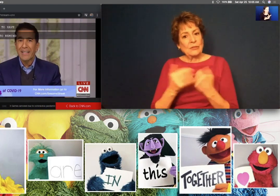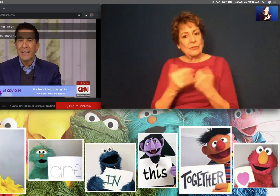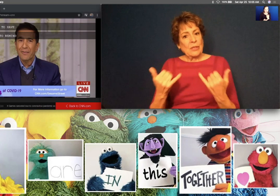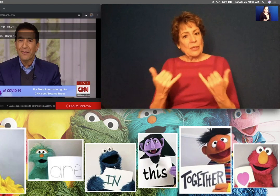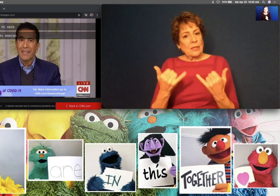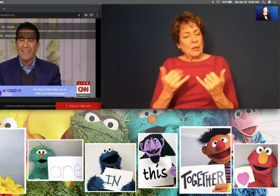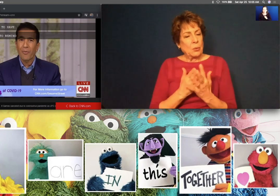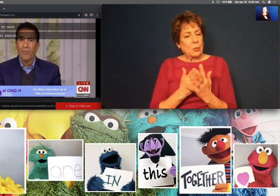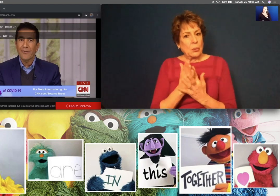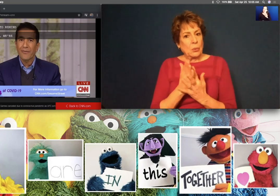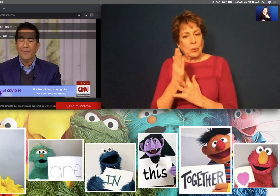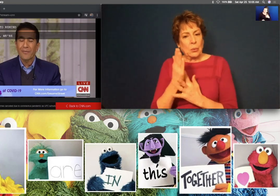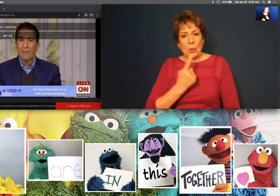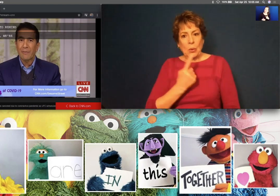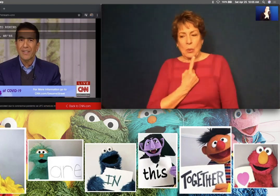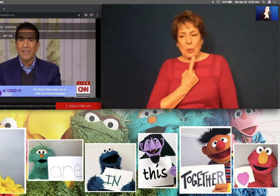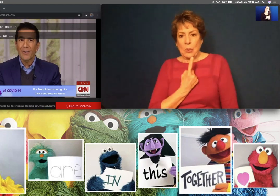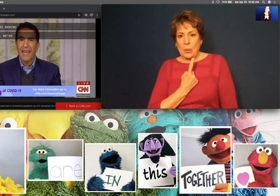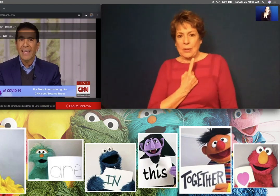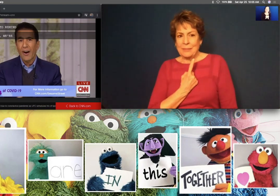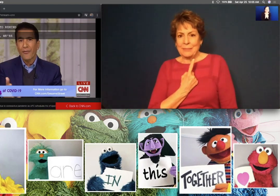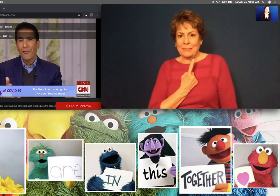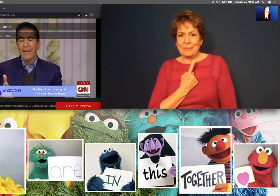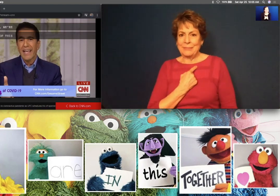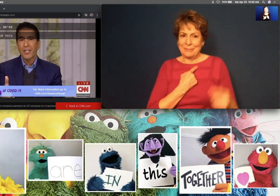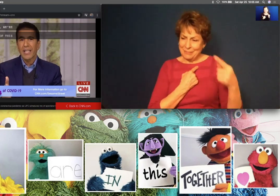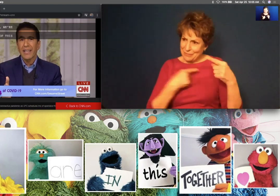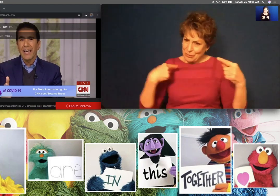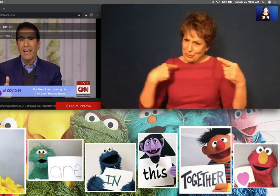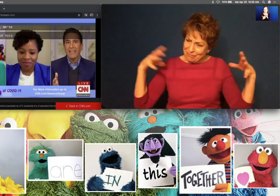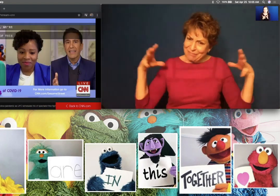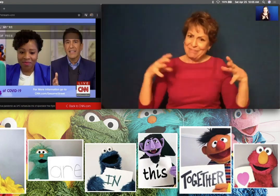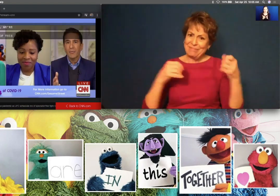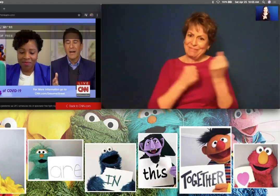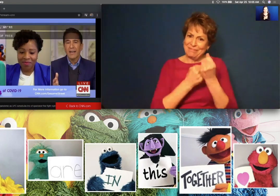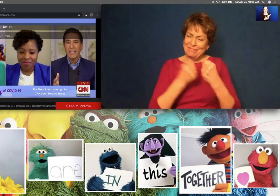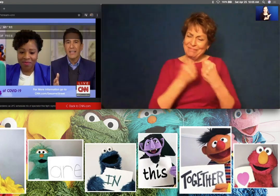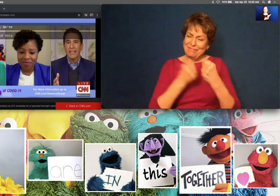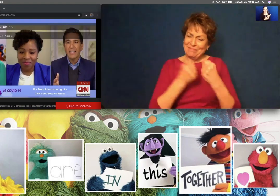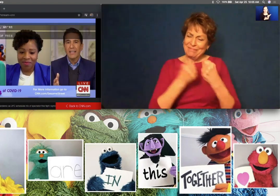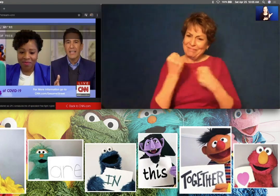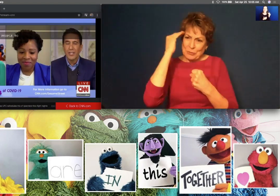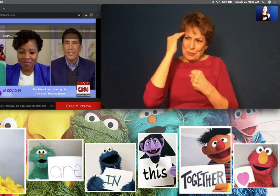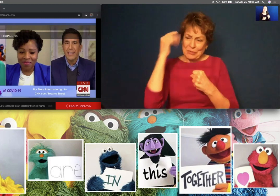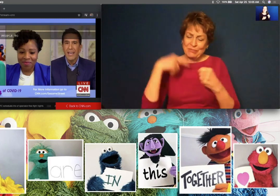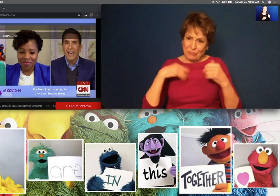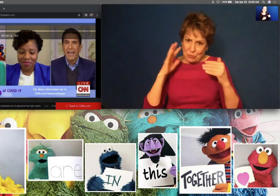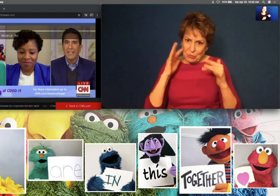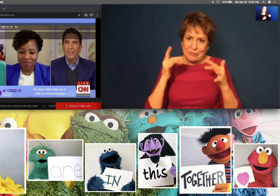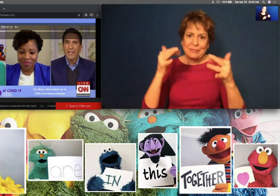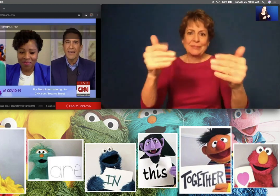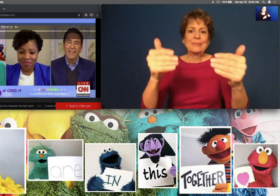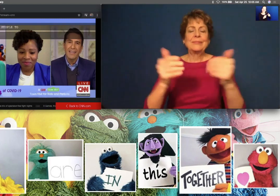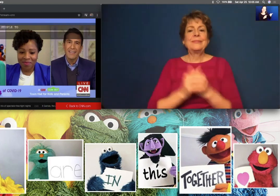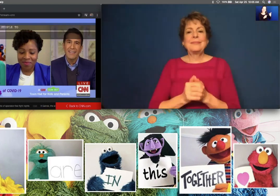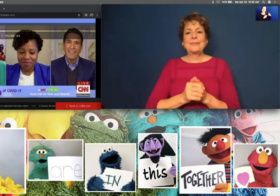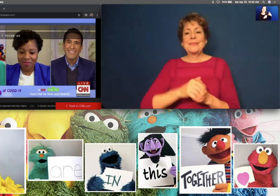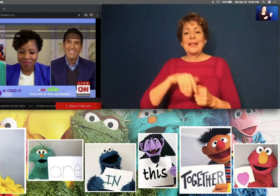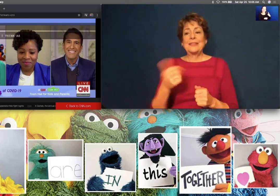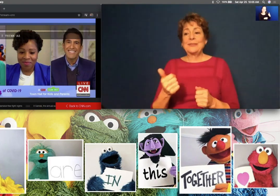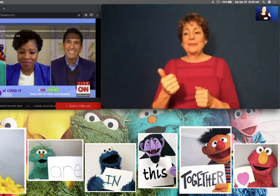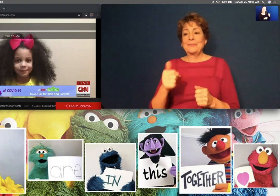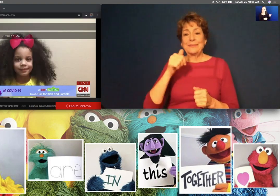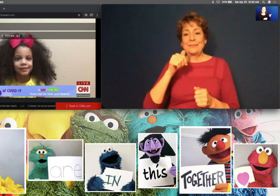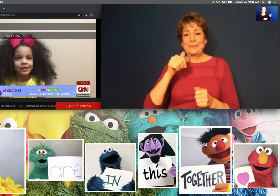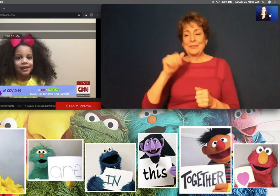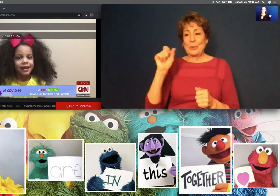easy. We're working through all of this together. Really, really important for people to know that. Our friend Angelina, I think, as well, has a